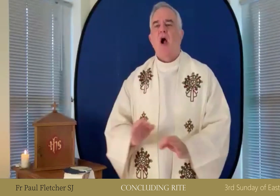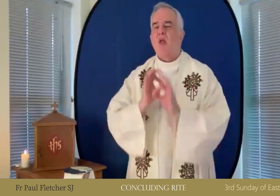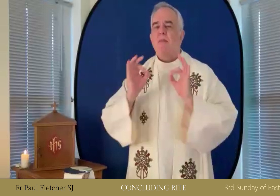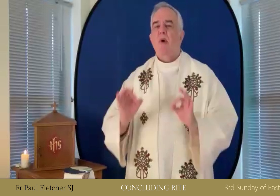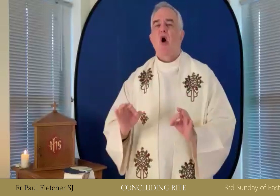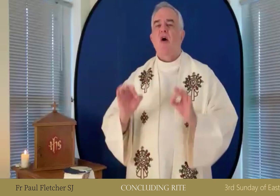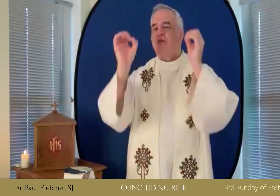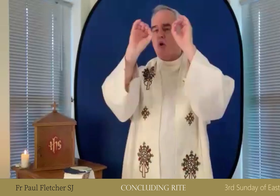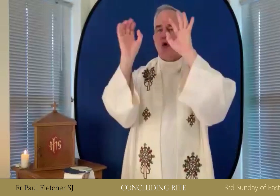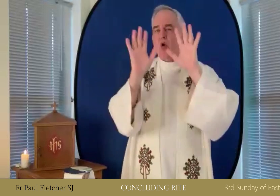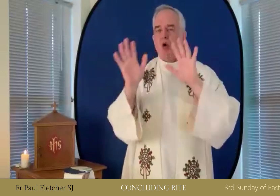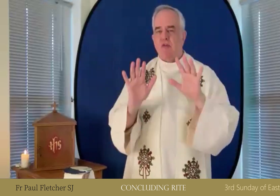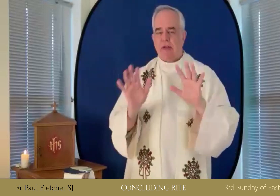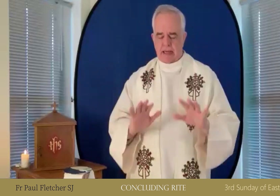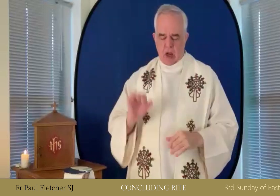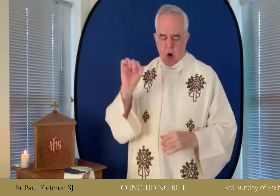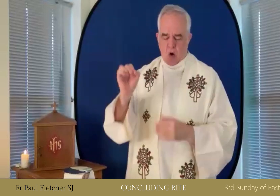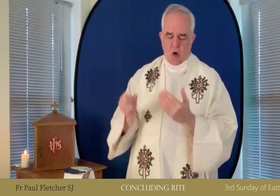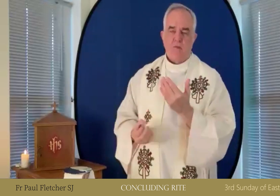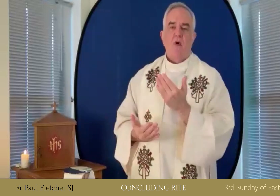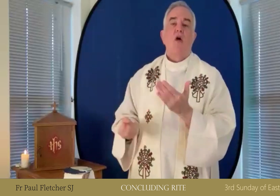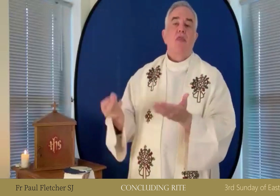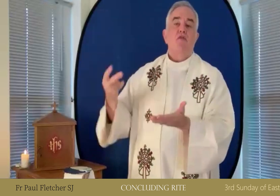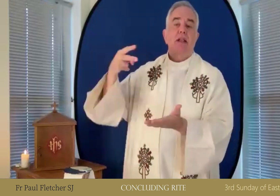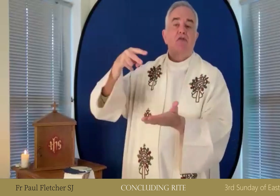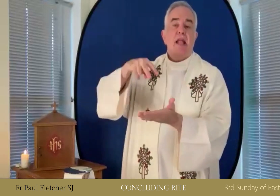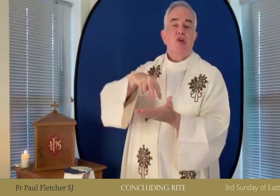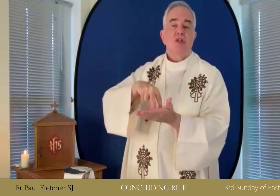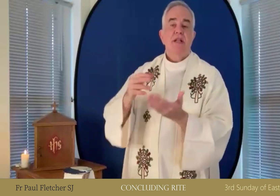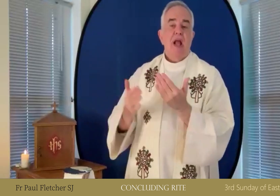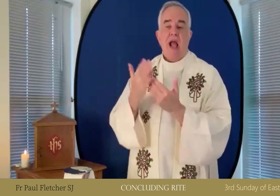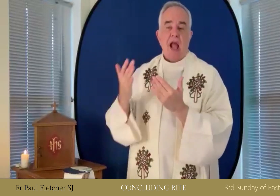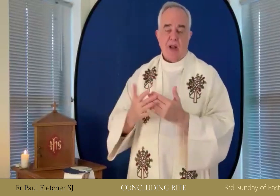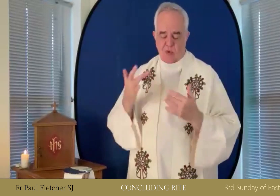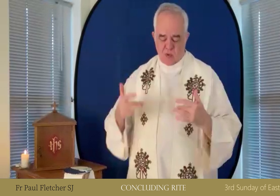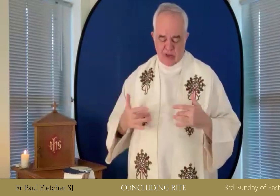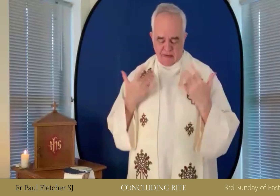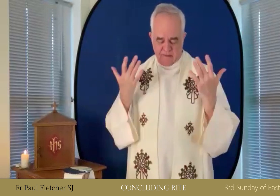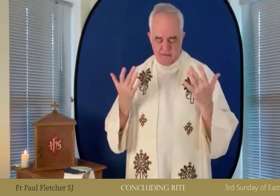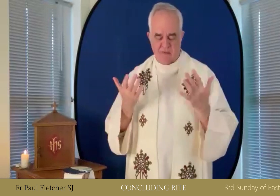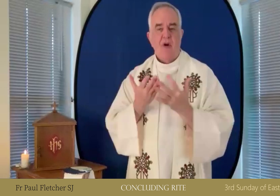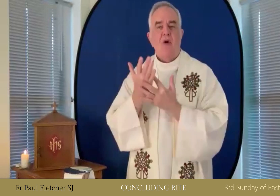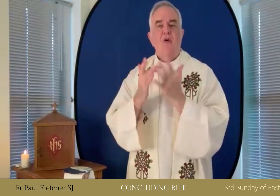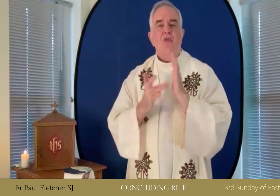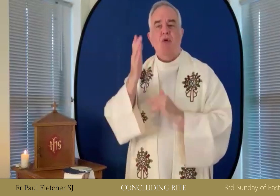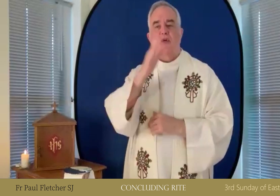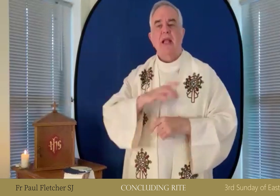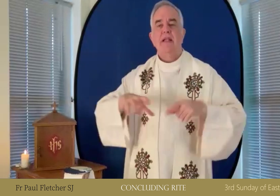the perfect glory of the resurrection and new life. Through Christ